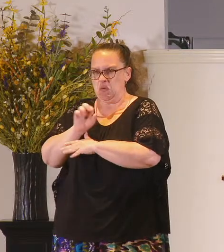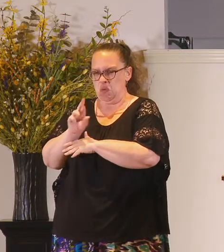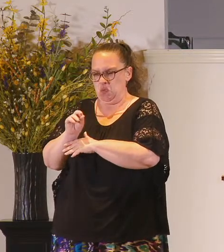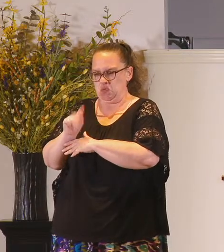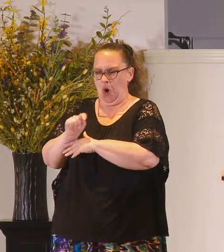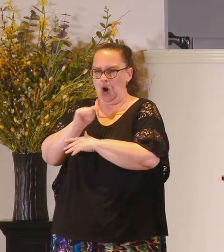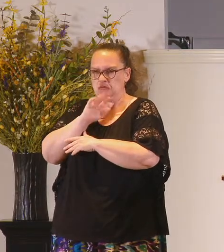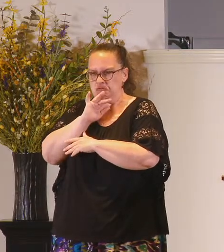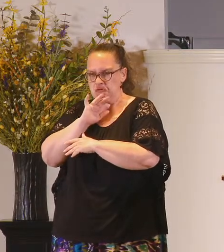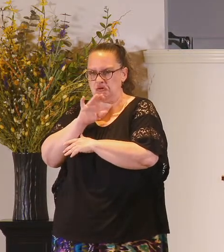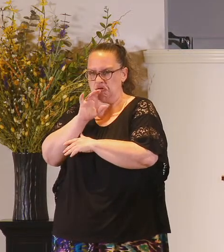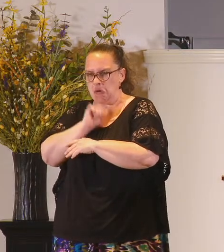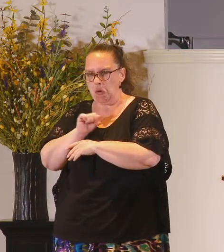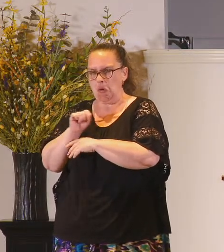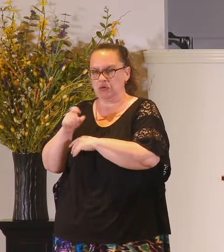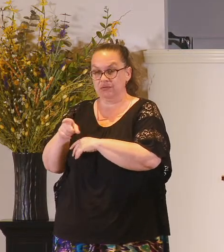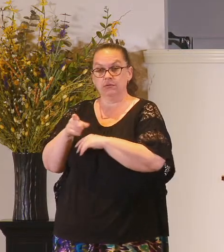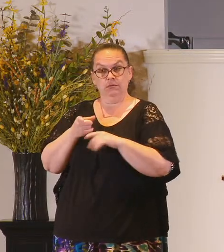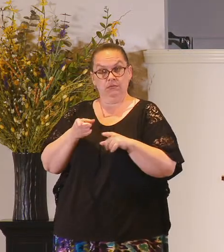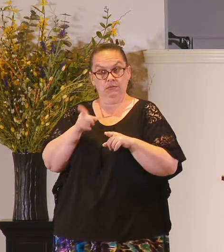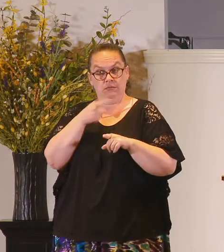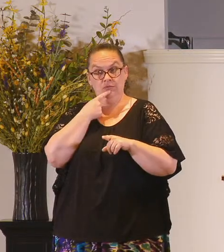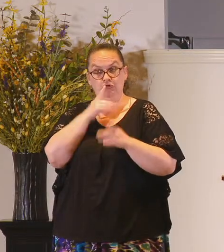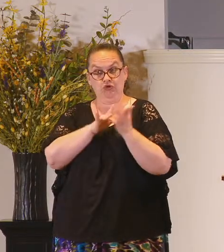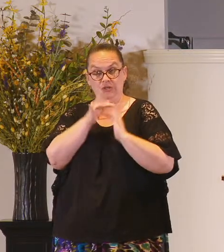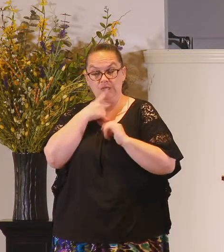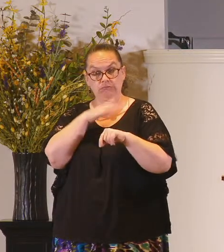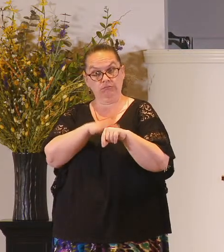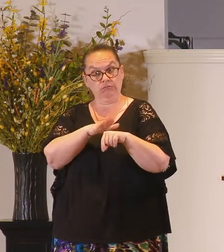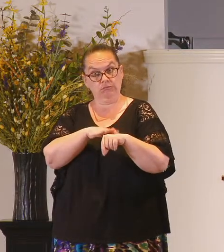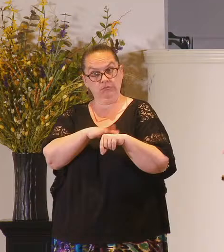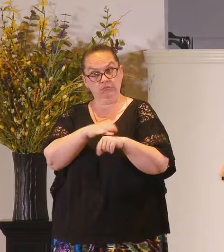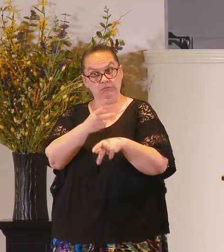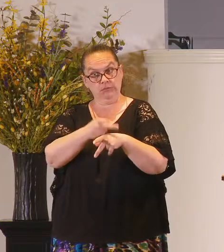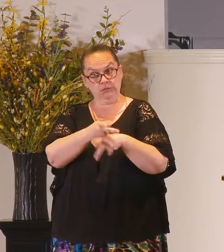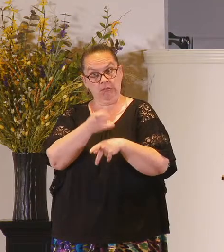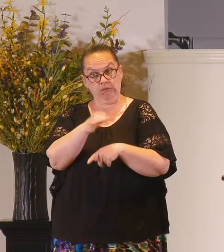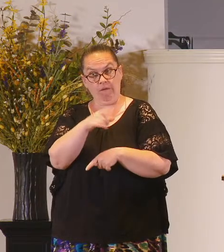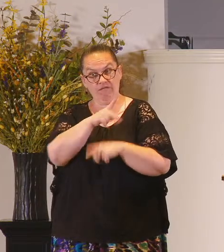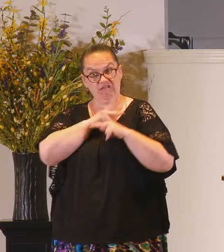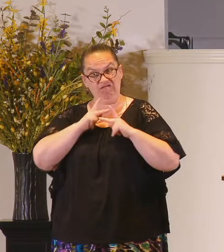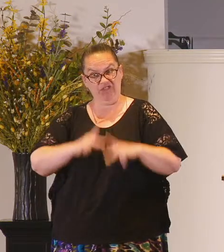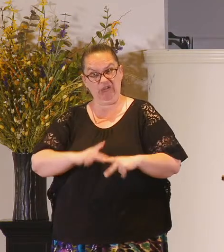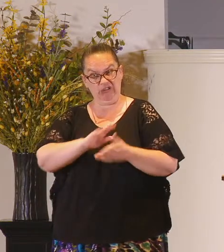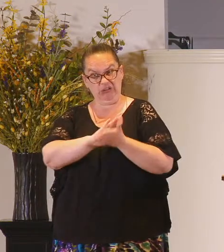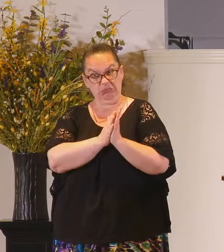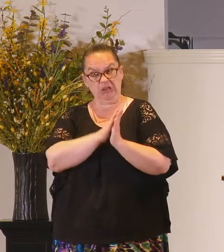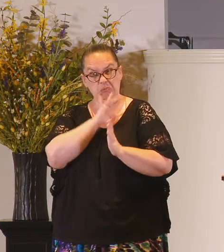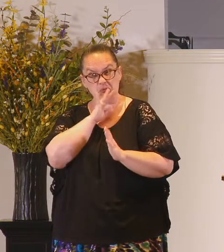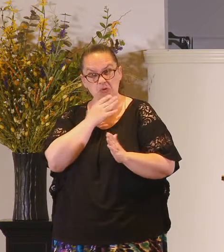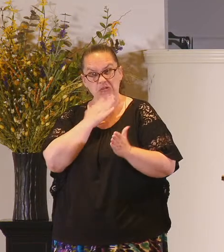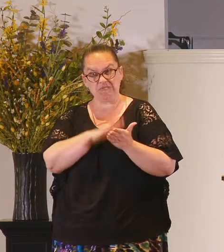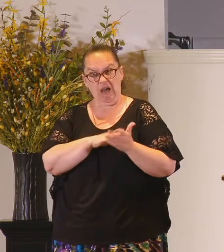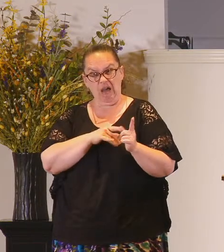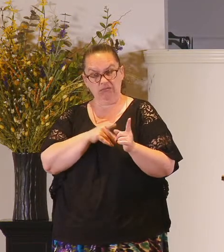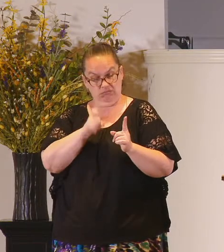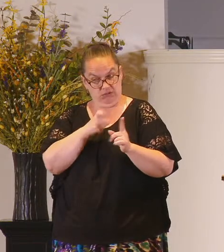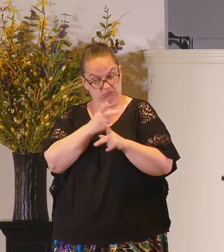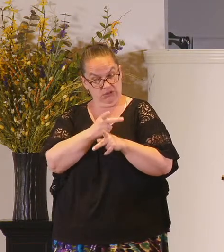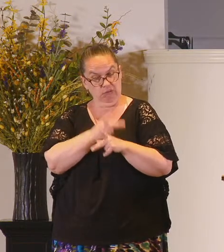while. Jesus is saying, watch out for the rotting dough of the Pharisees and the Herodians.